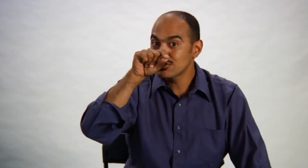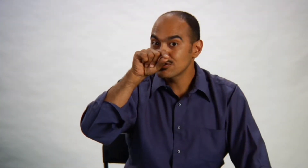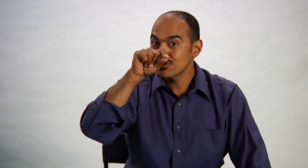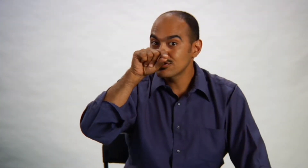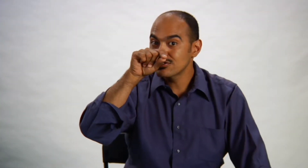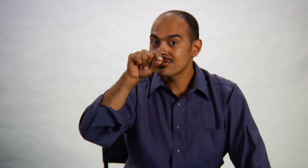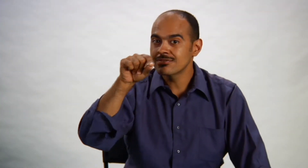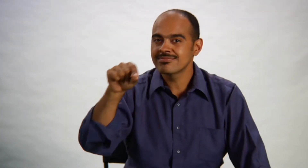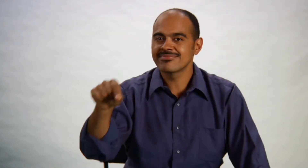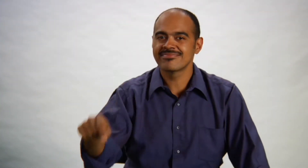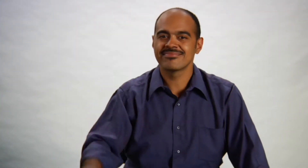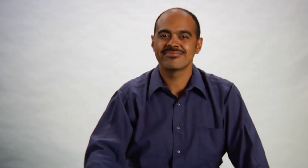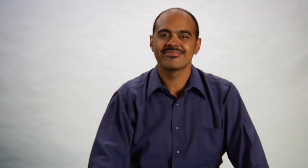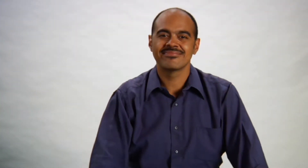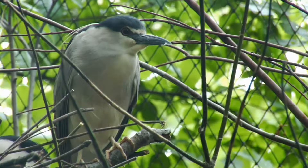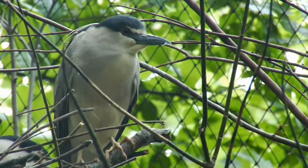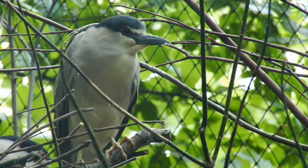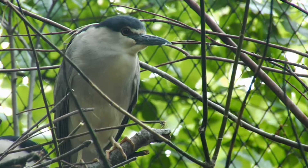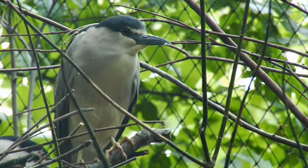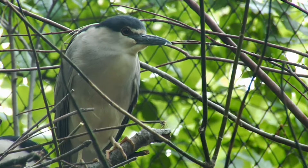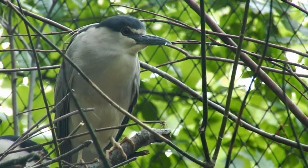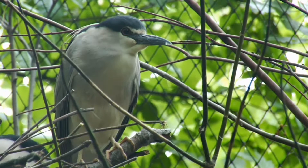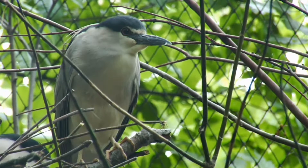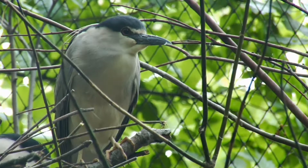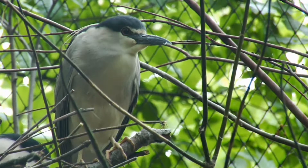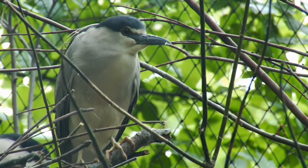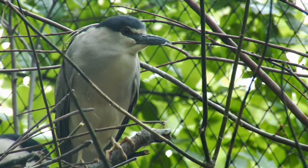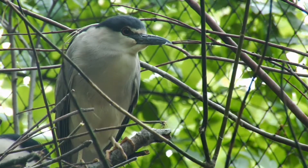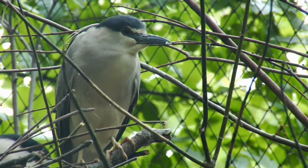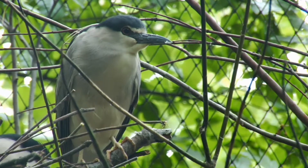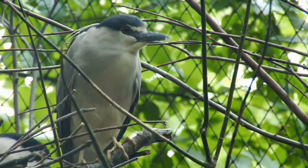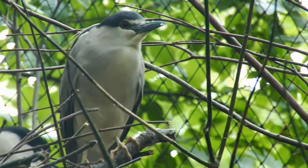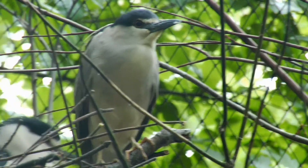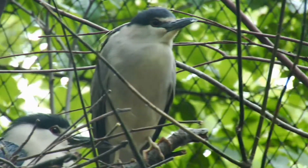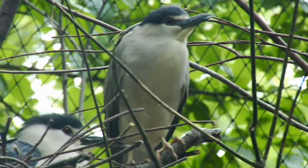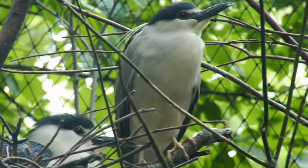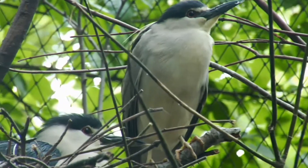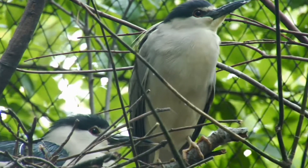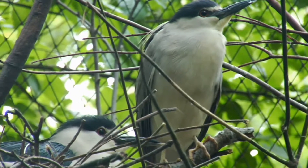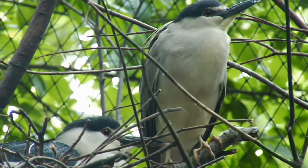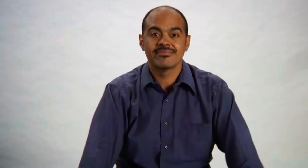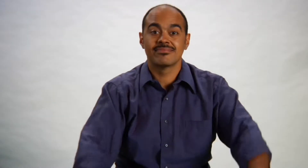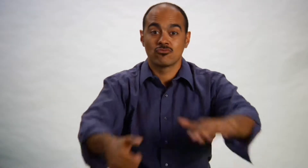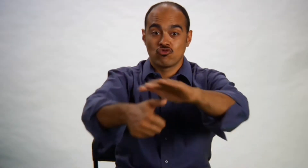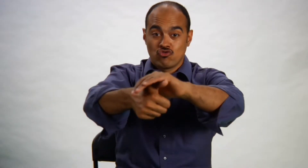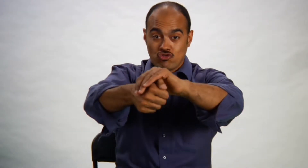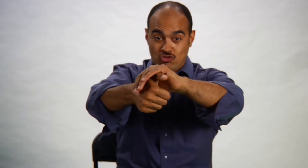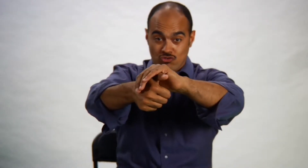demonstrated by a deaf person, so it's very accurate, and then you see what the sign represents. So you and your child can actually learn some of the signs from watching